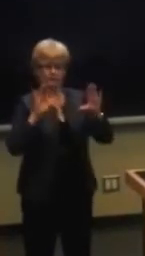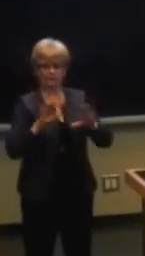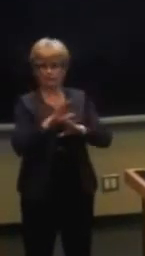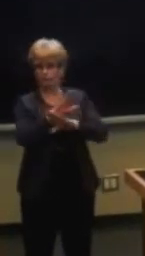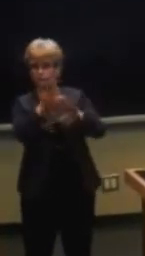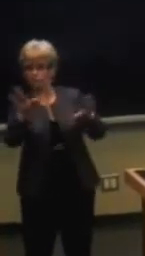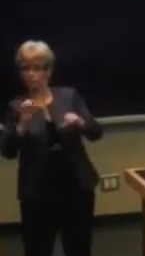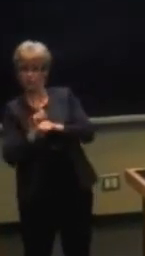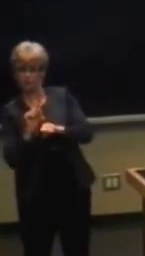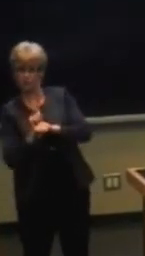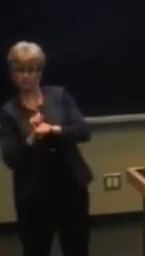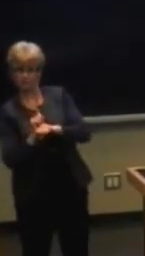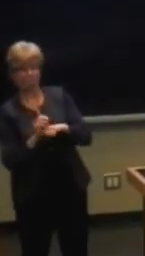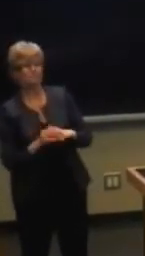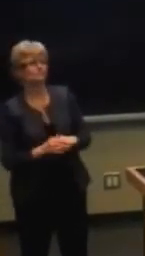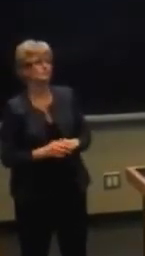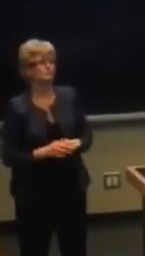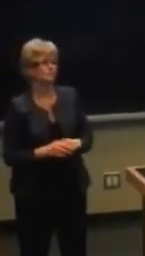guys have done,